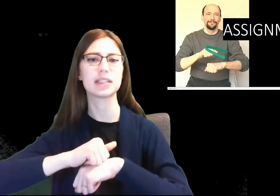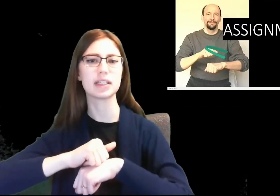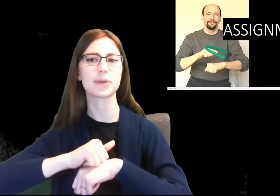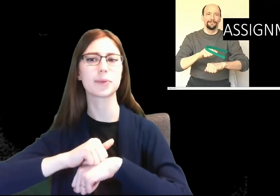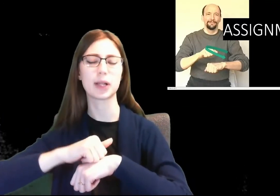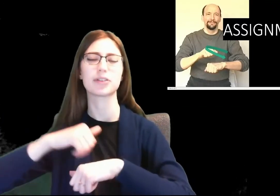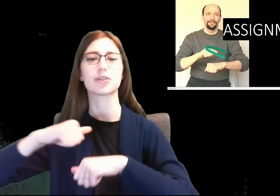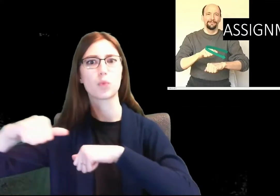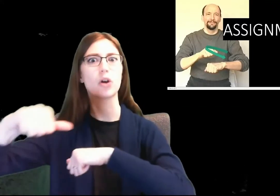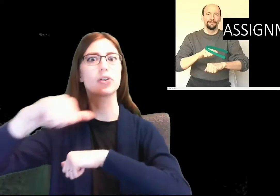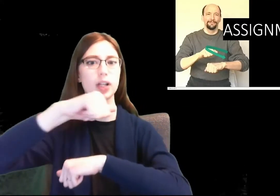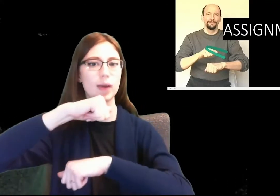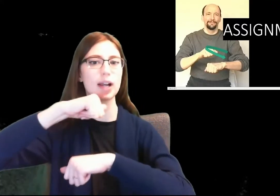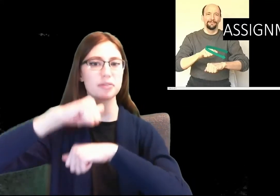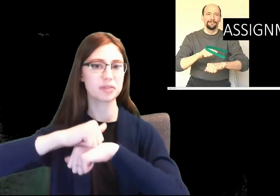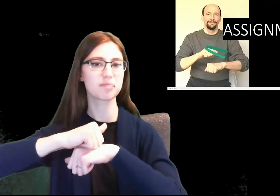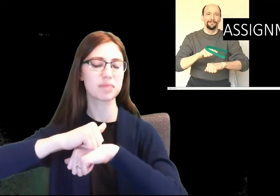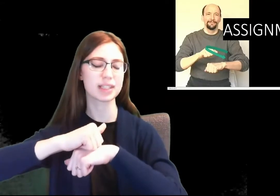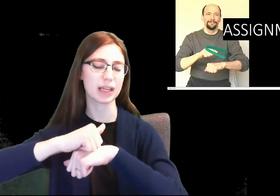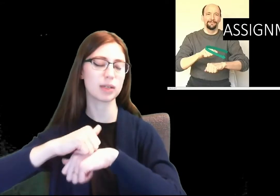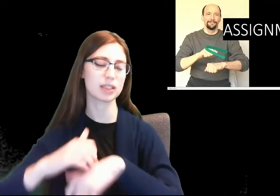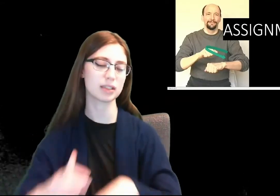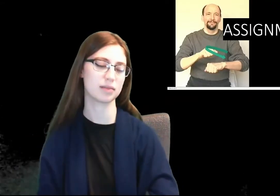do, not just wandering around. Assignment.